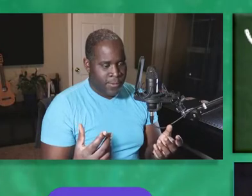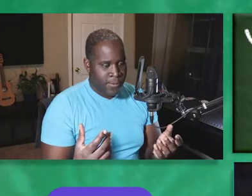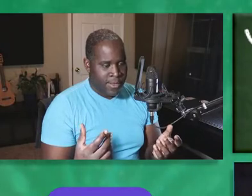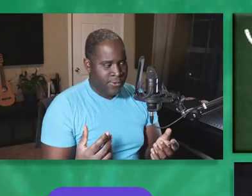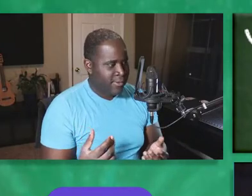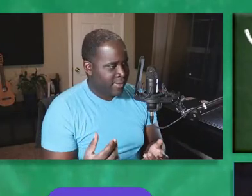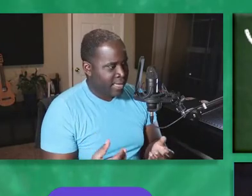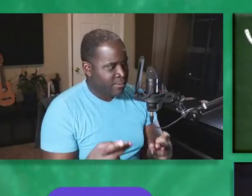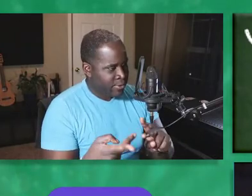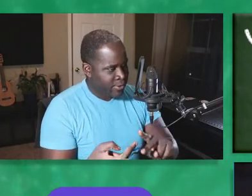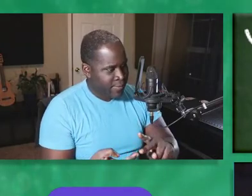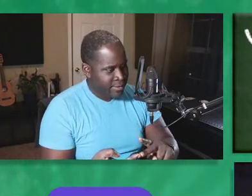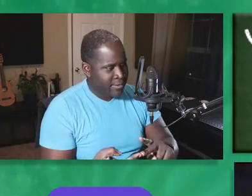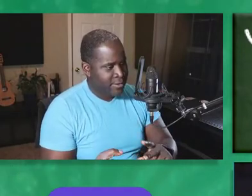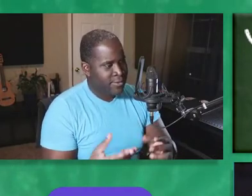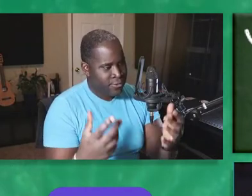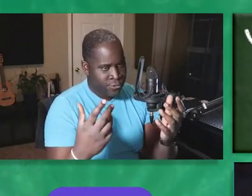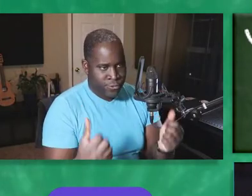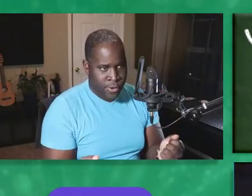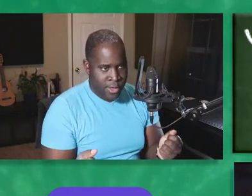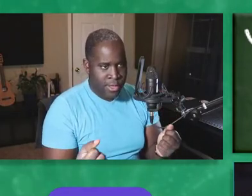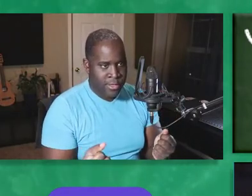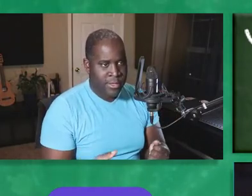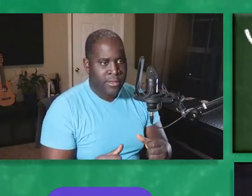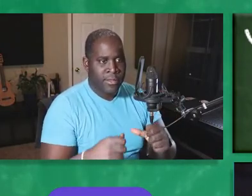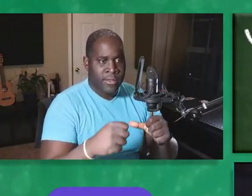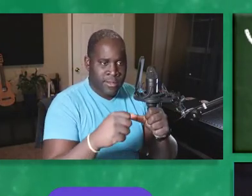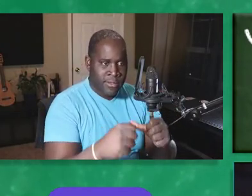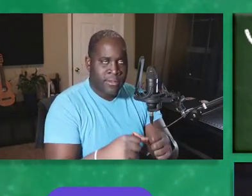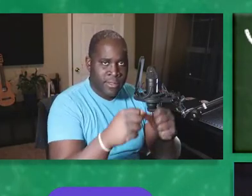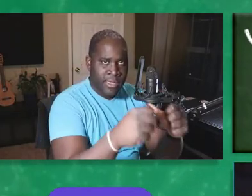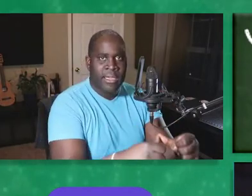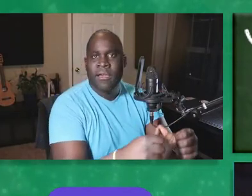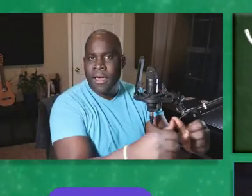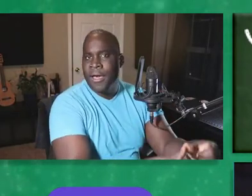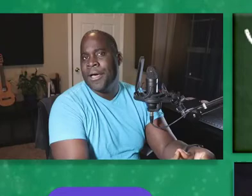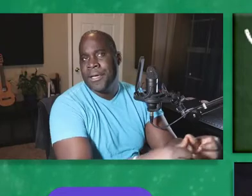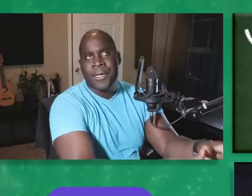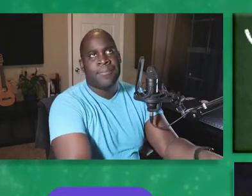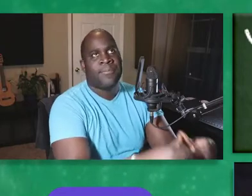So what does she say? Perfect, strong,